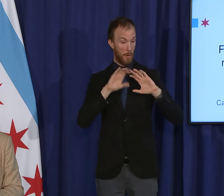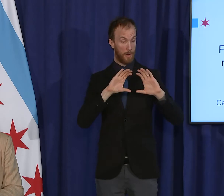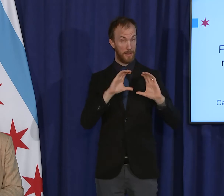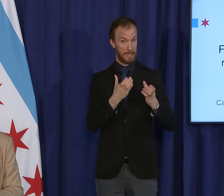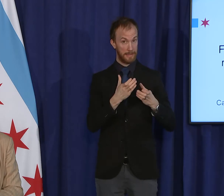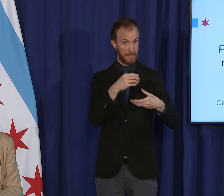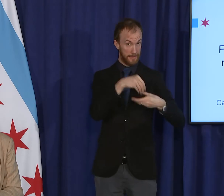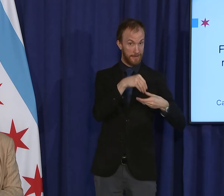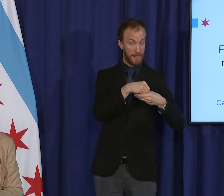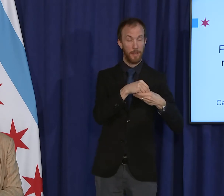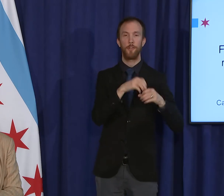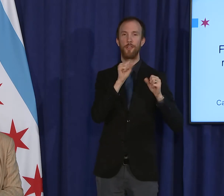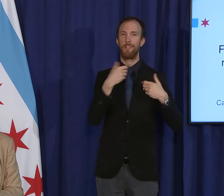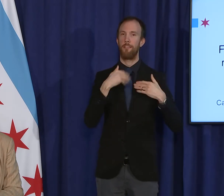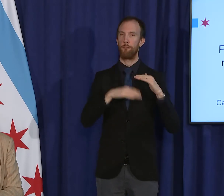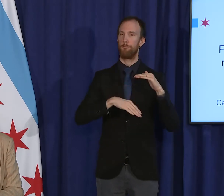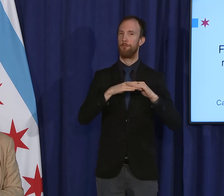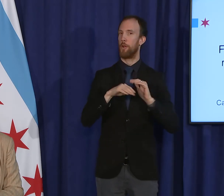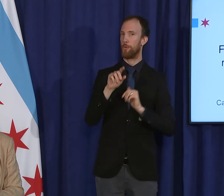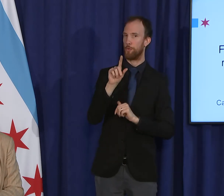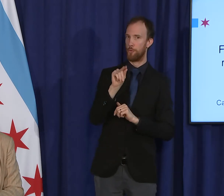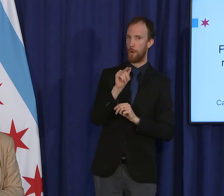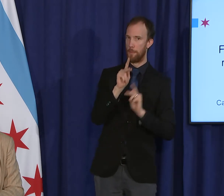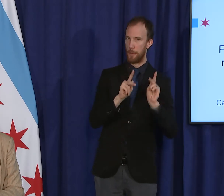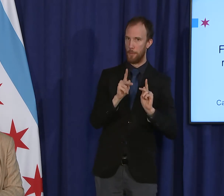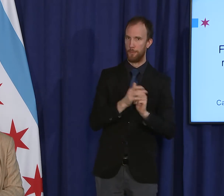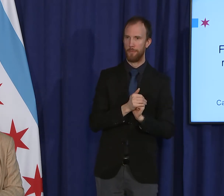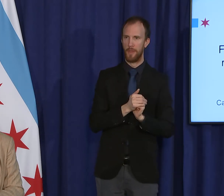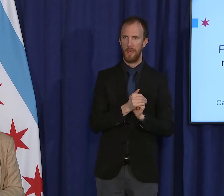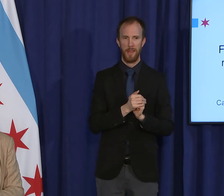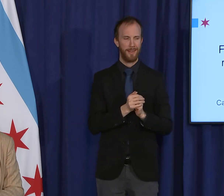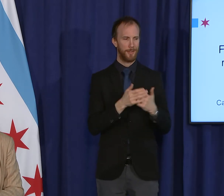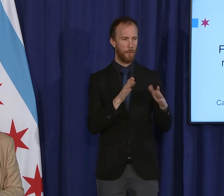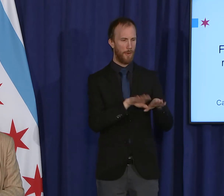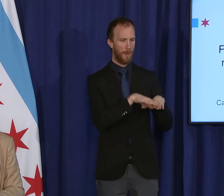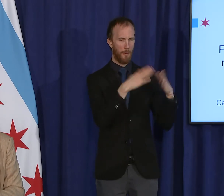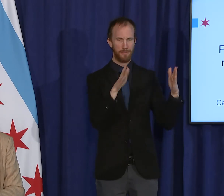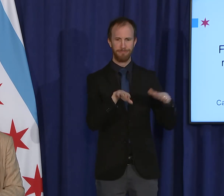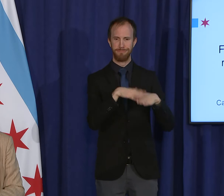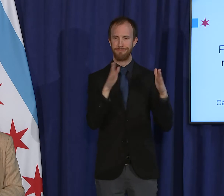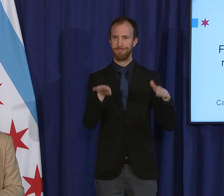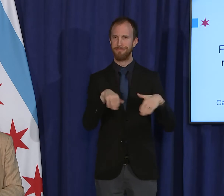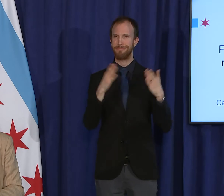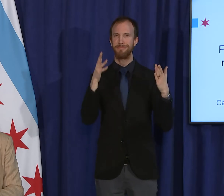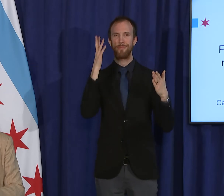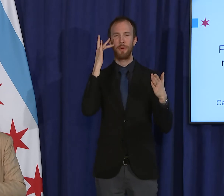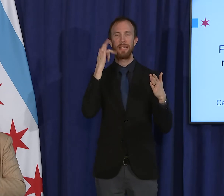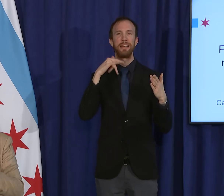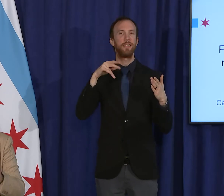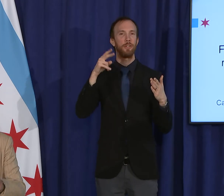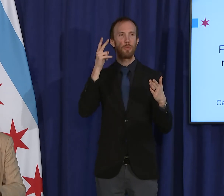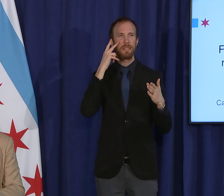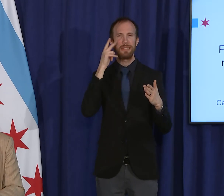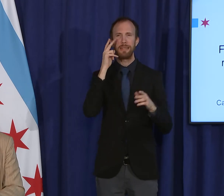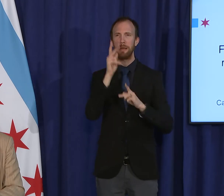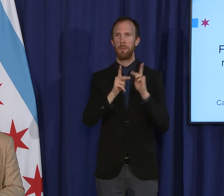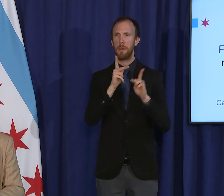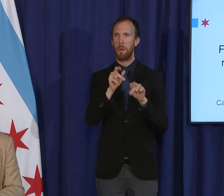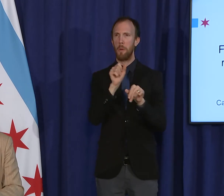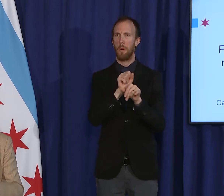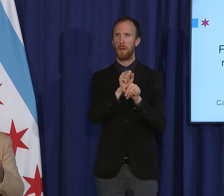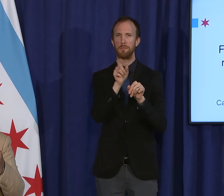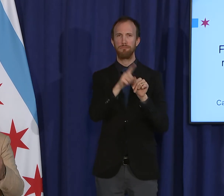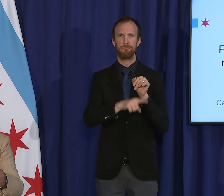This progress can be attributed to the sustained effort that we have been seeing across all of our reopening